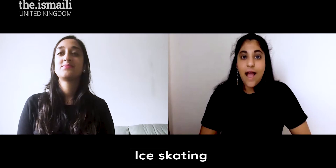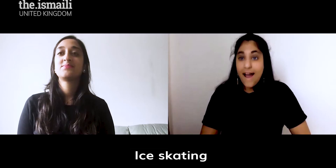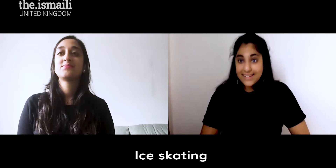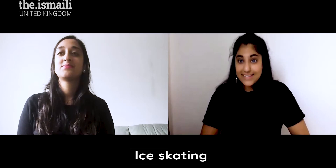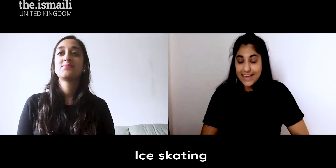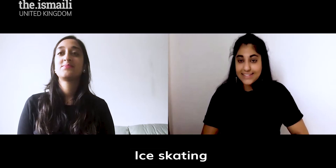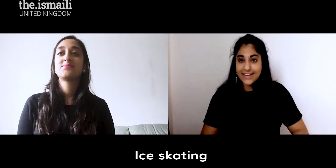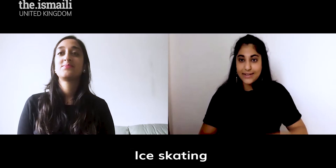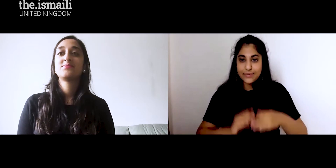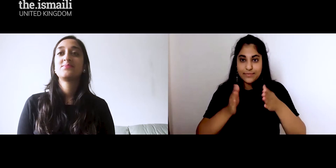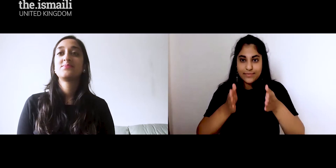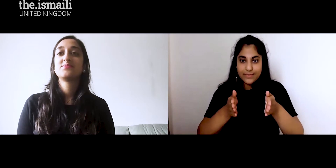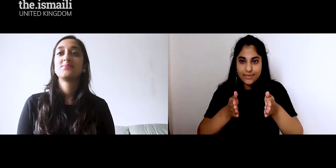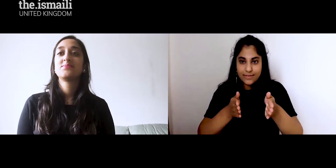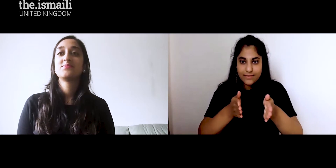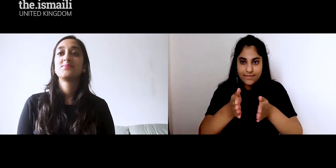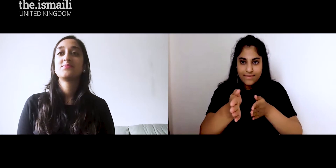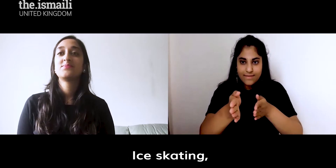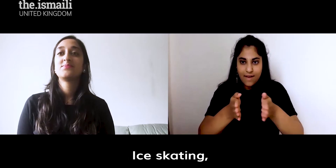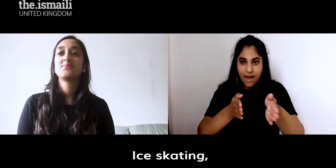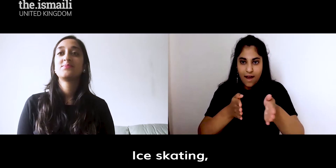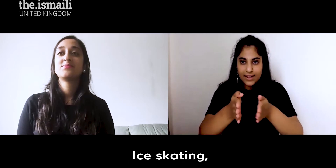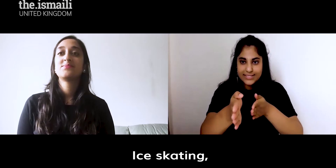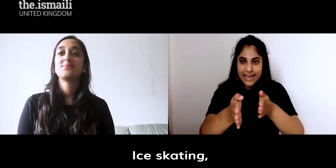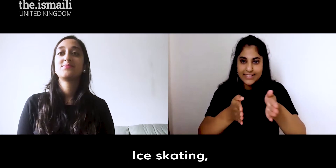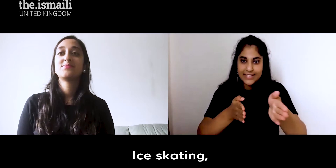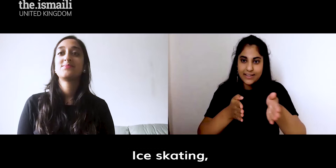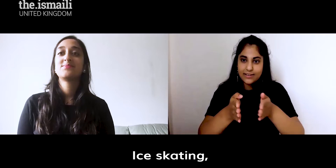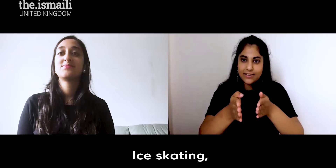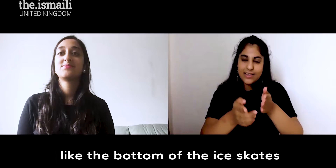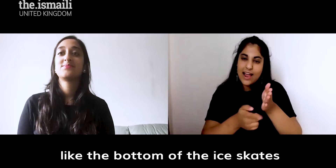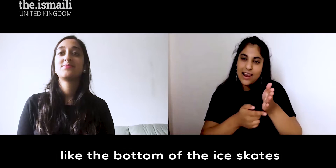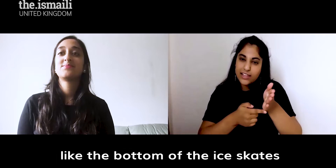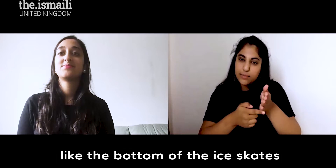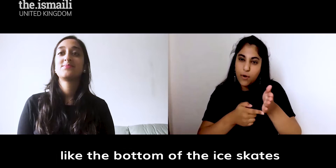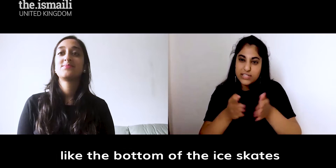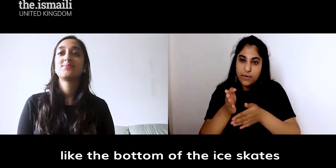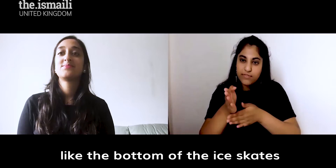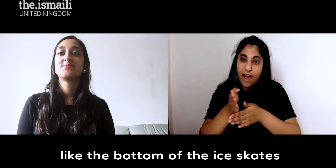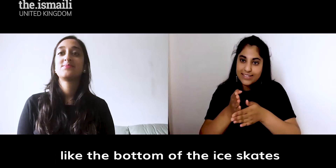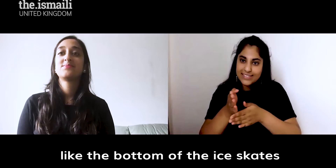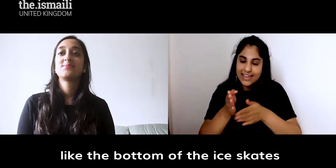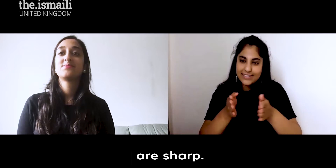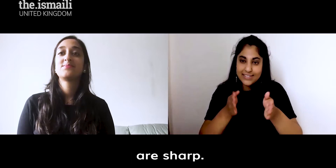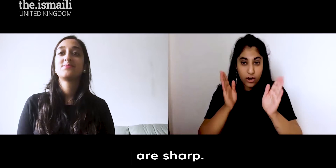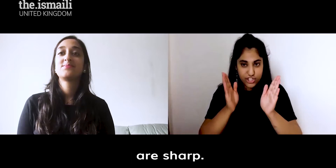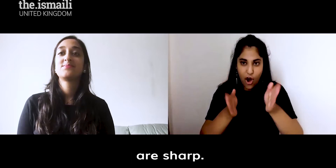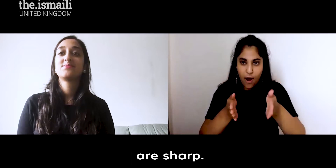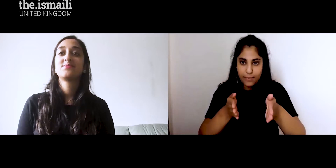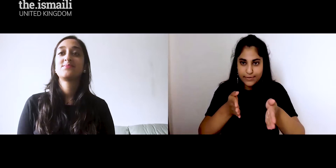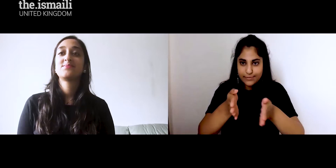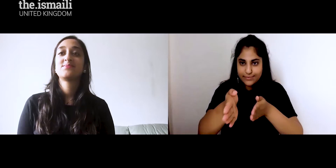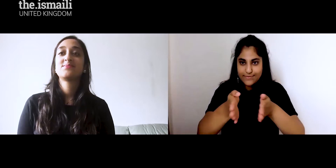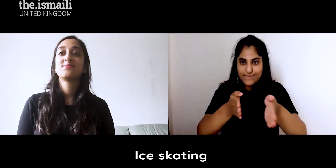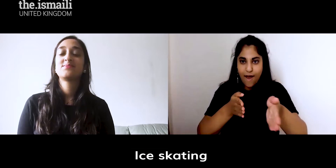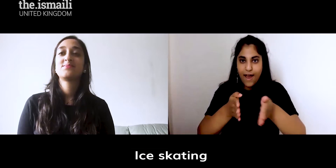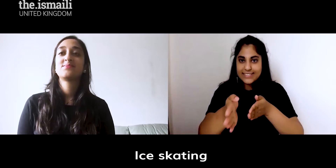Ice skating. Ice skating. Like the bottom of the ice skates are sharp. Ice